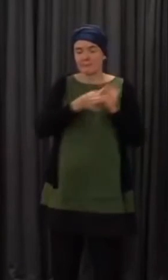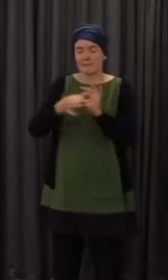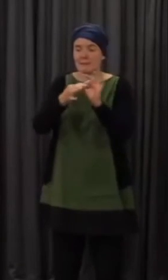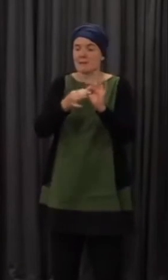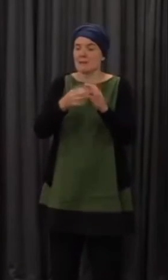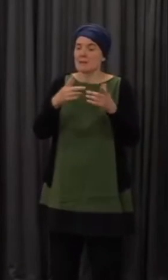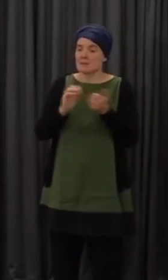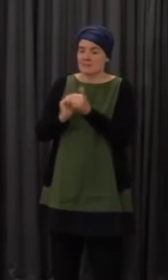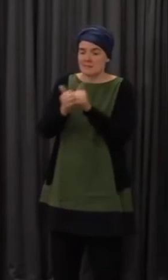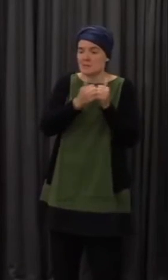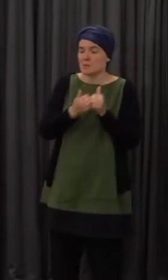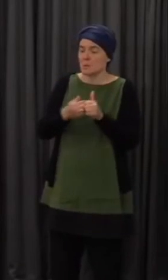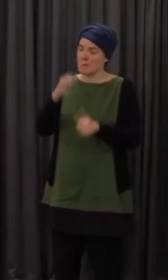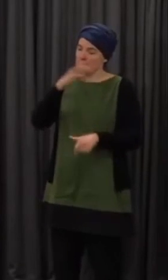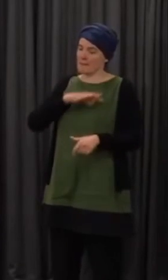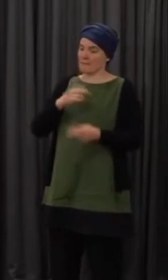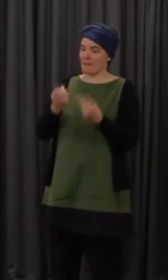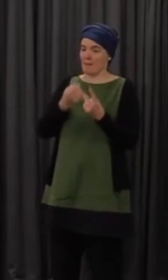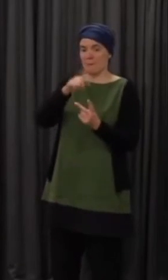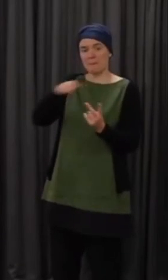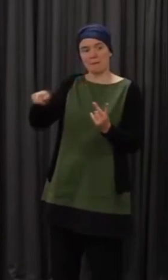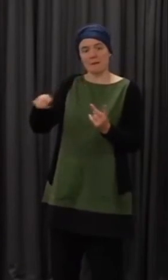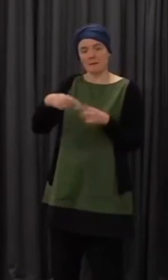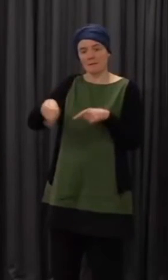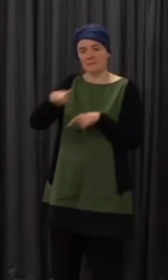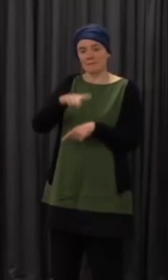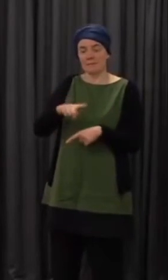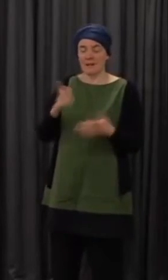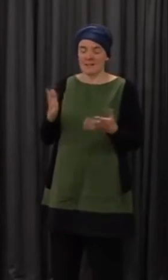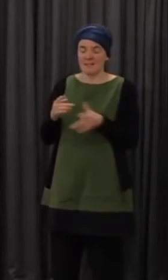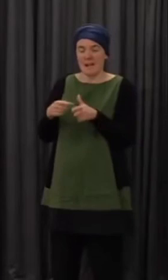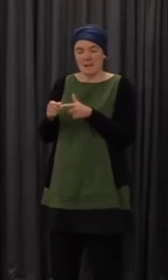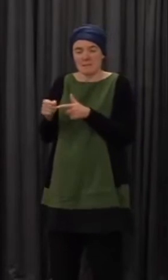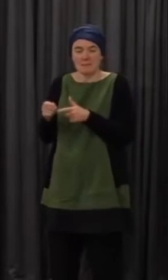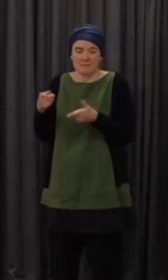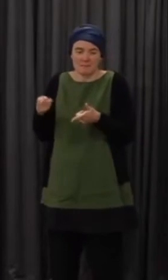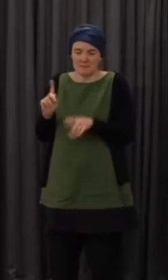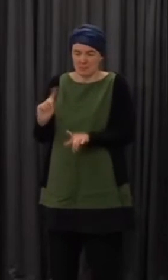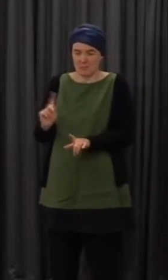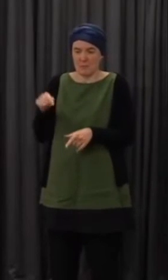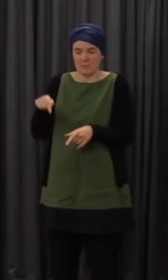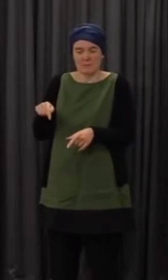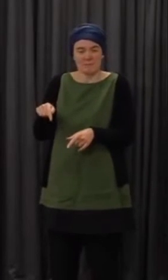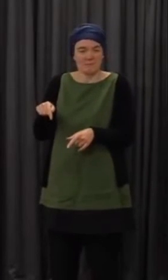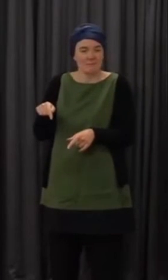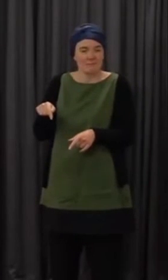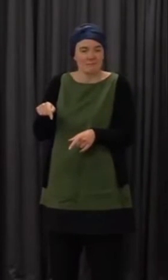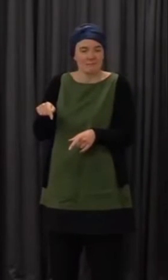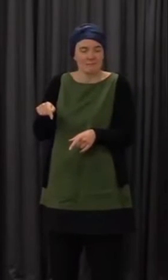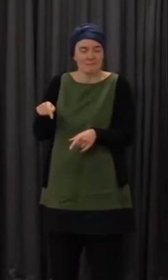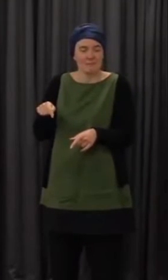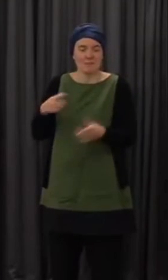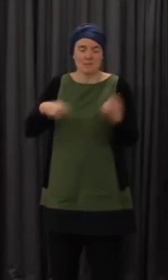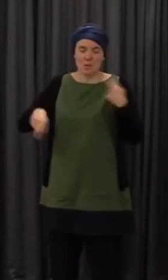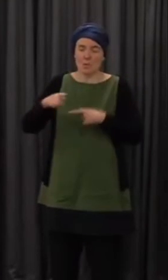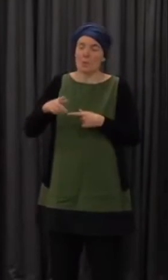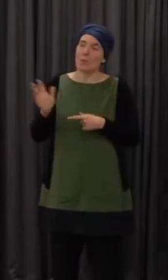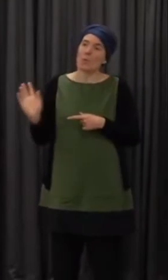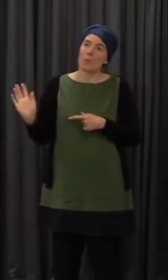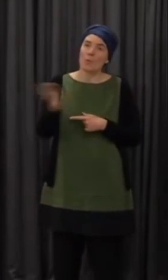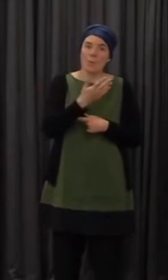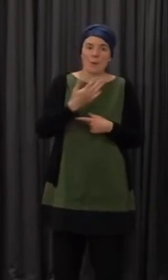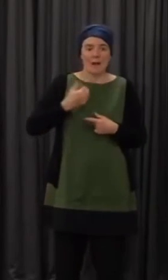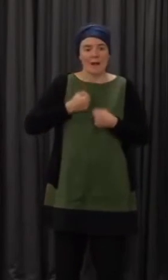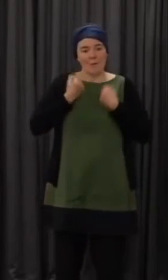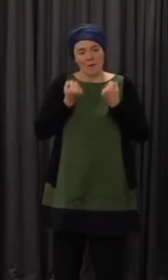for others. And that, in a way, is what the app is designed to do. It's designed to draw together all our experiences and